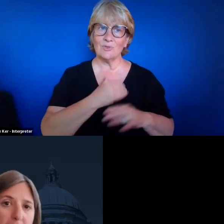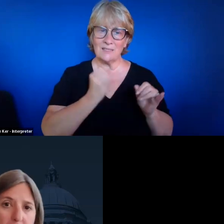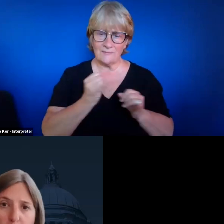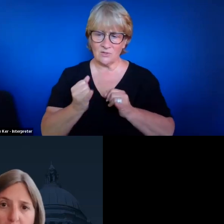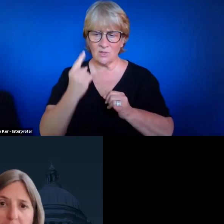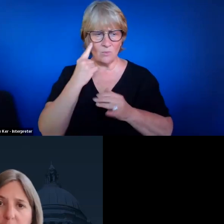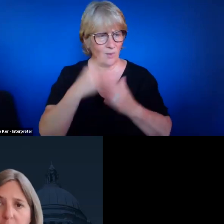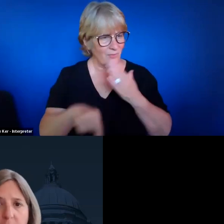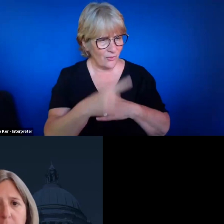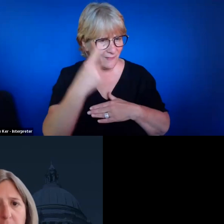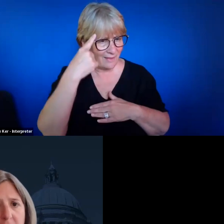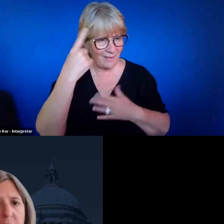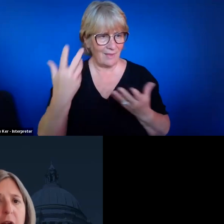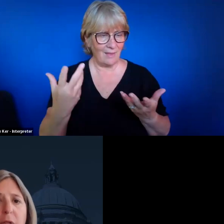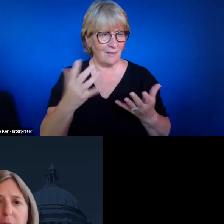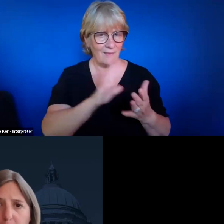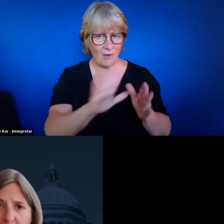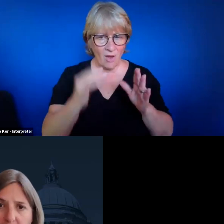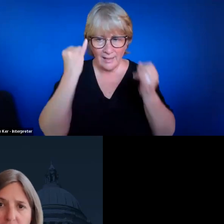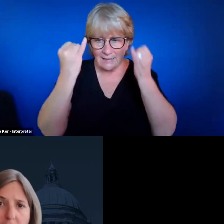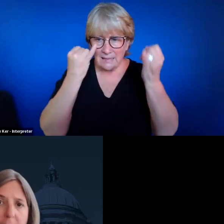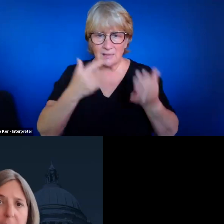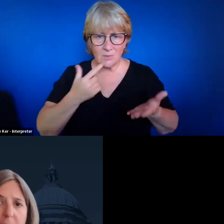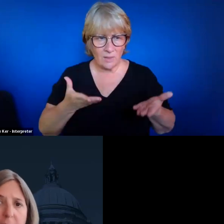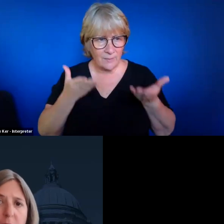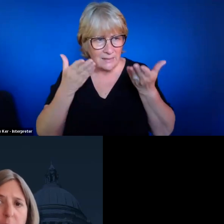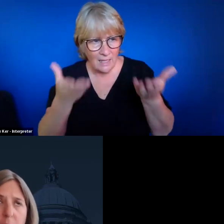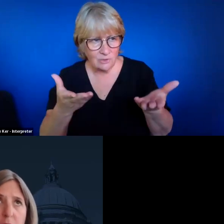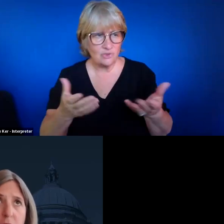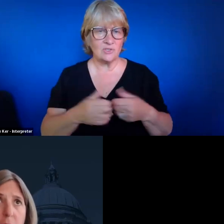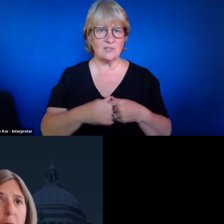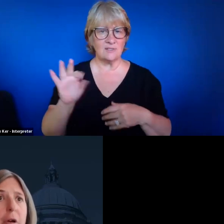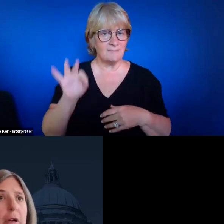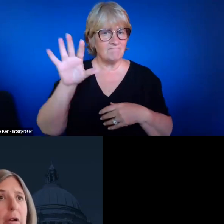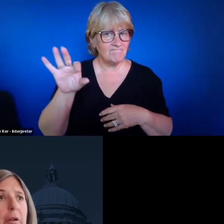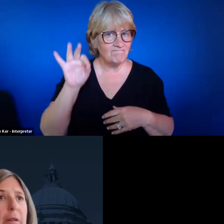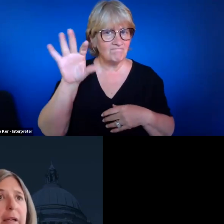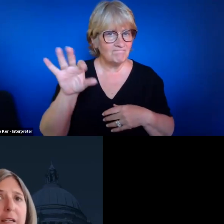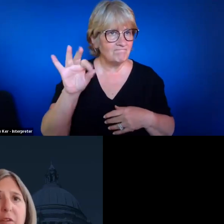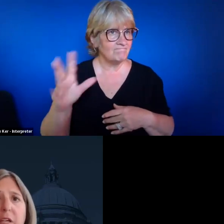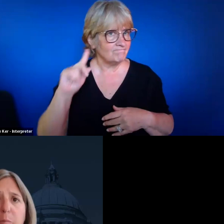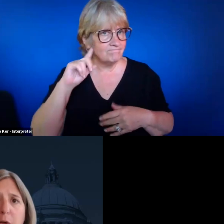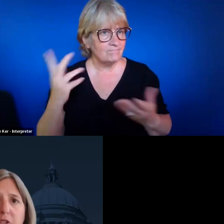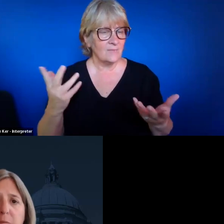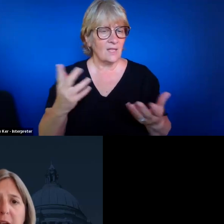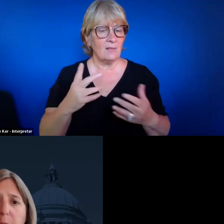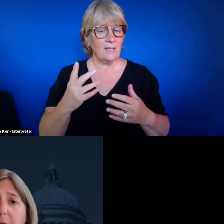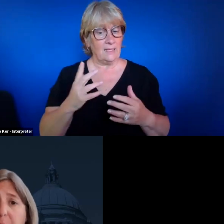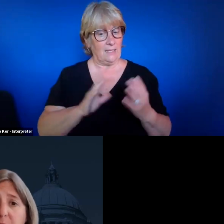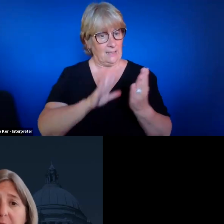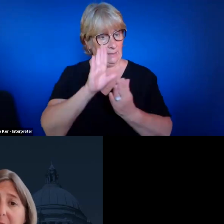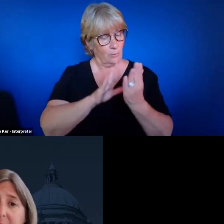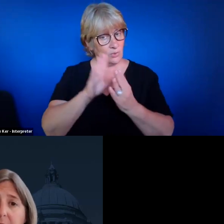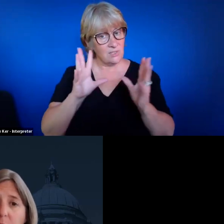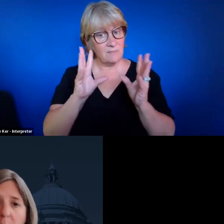thinking, what you know, their ideas are, what their recommendations are. And so the idea of an in-person meeting,